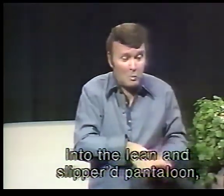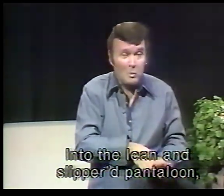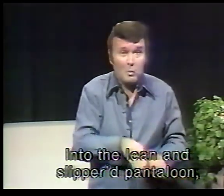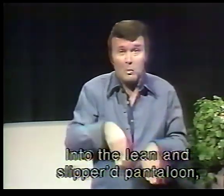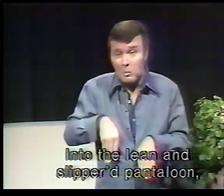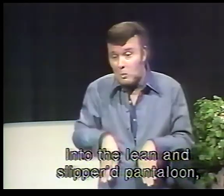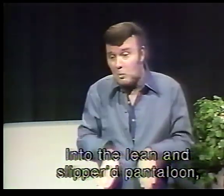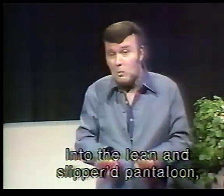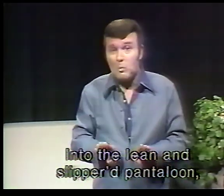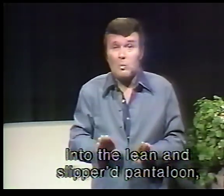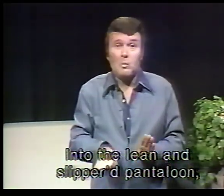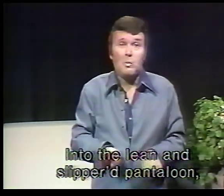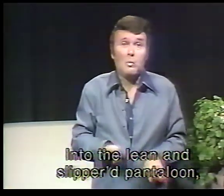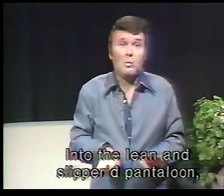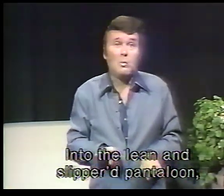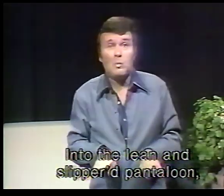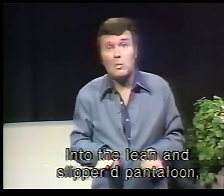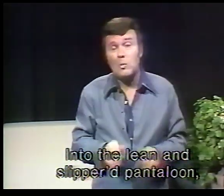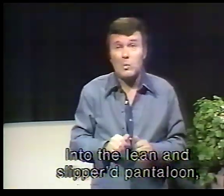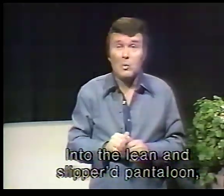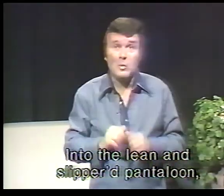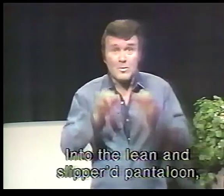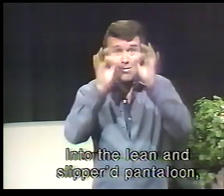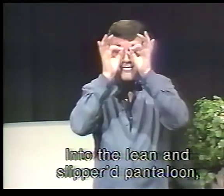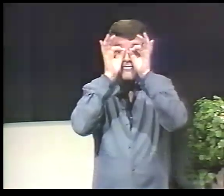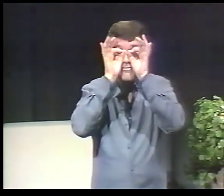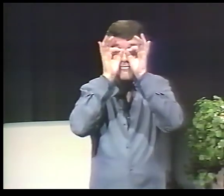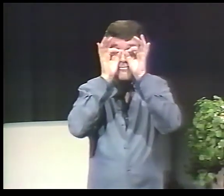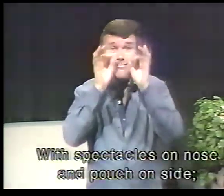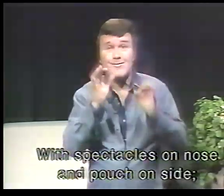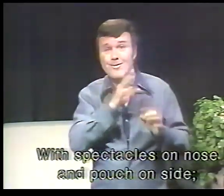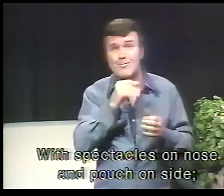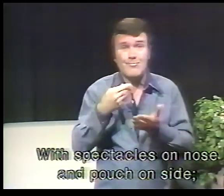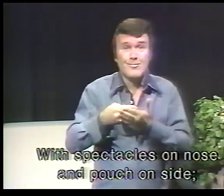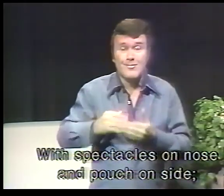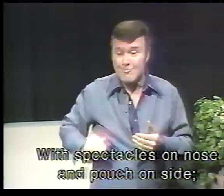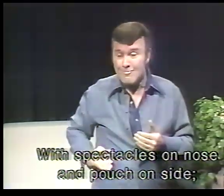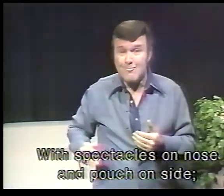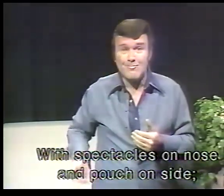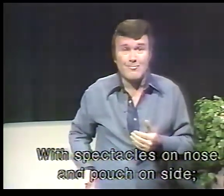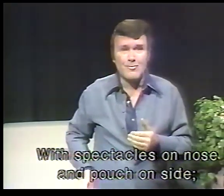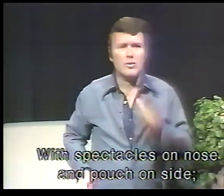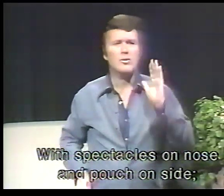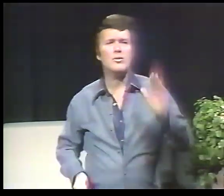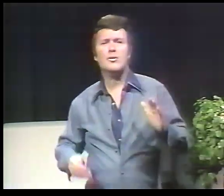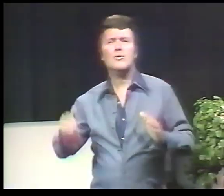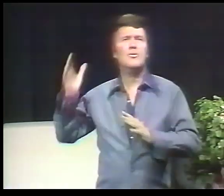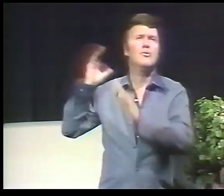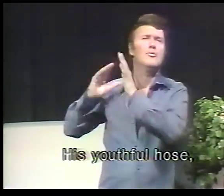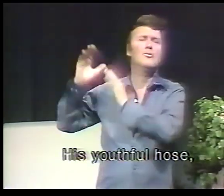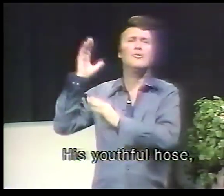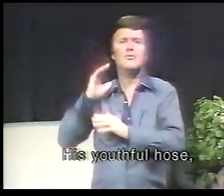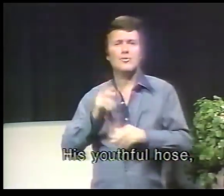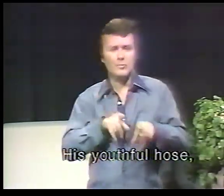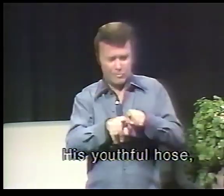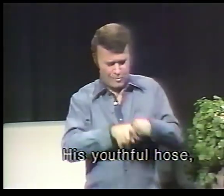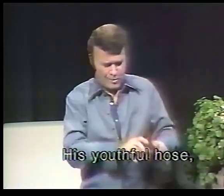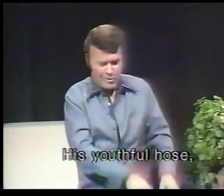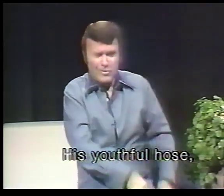slippered pantaloon. With spectacles on nose and pouch on side, his youthful